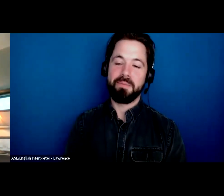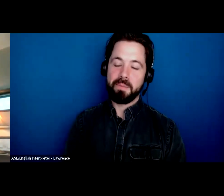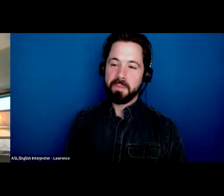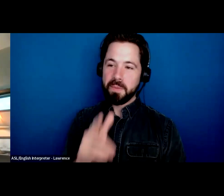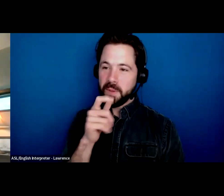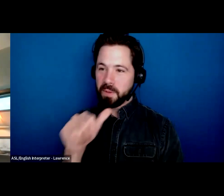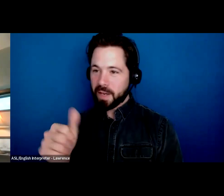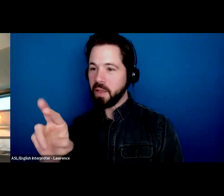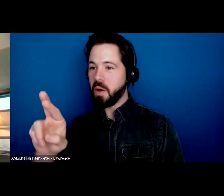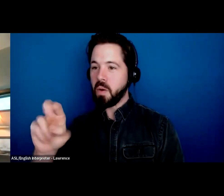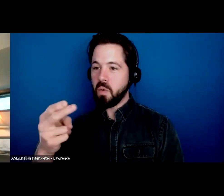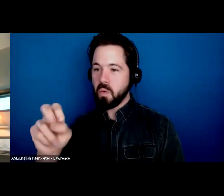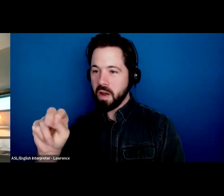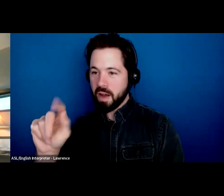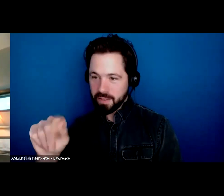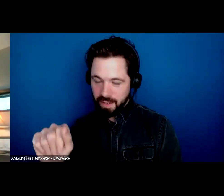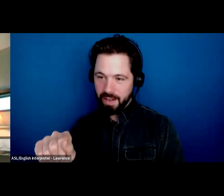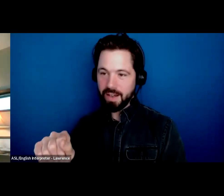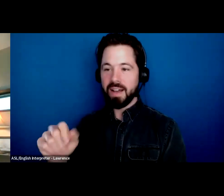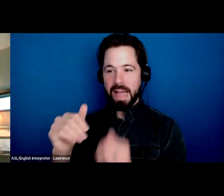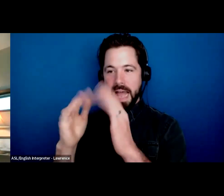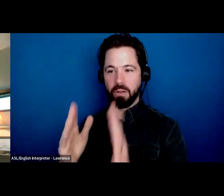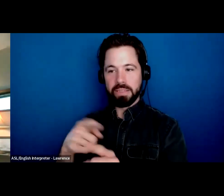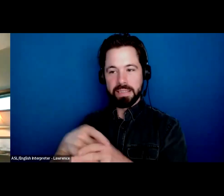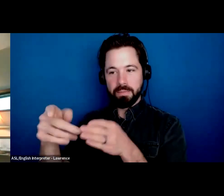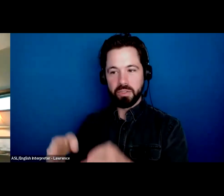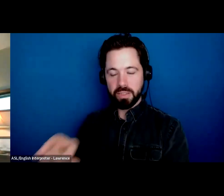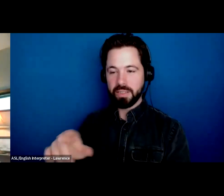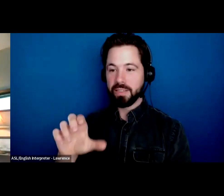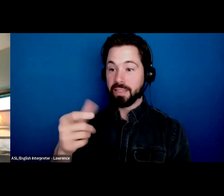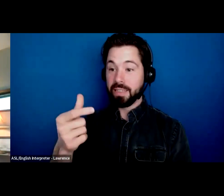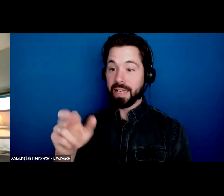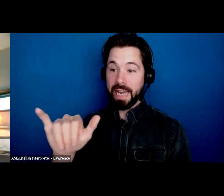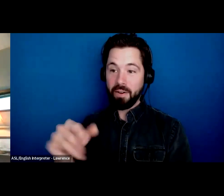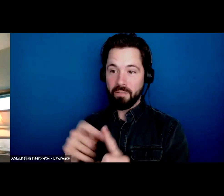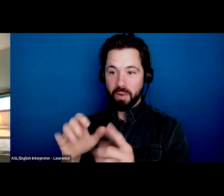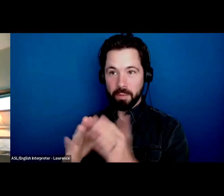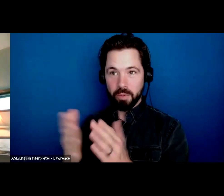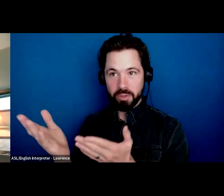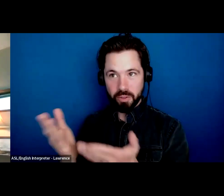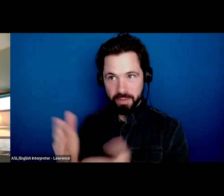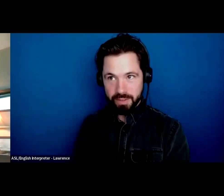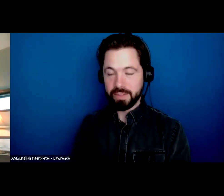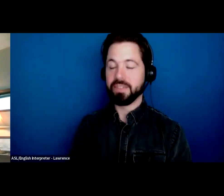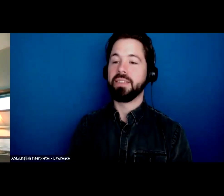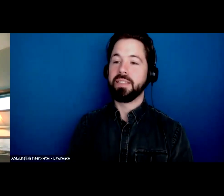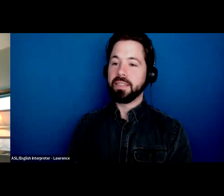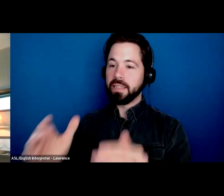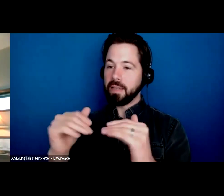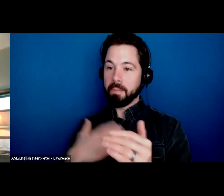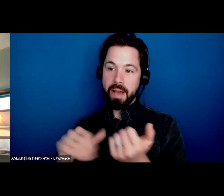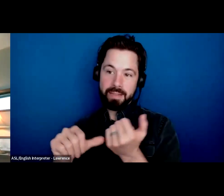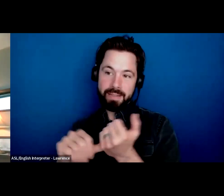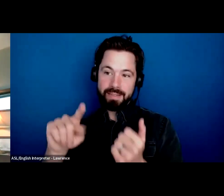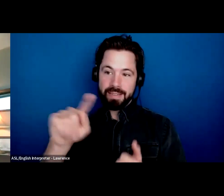see, we've got Rhonda as well, our housing specialist, Gary from Community Services. We've got my assistant,